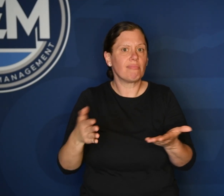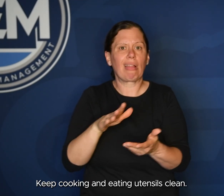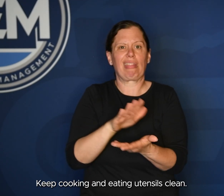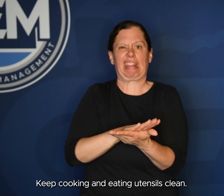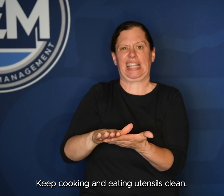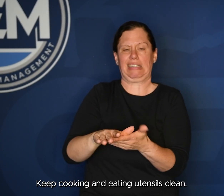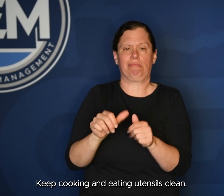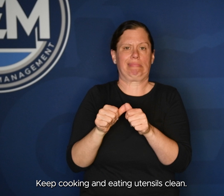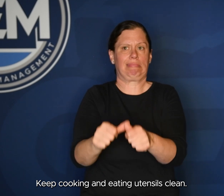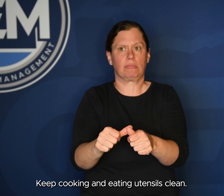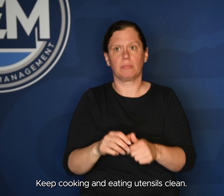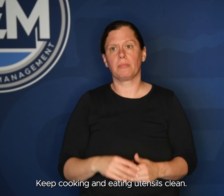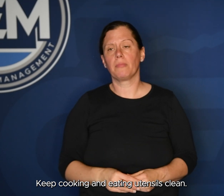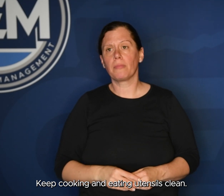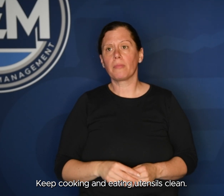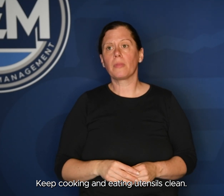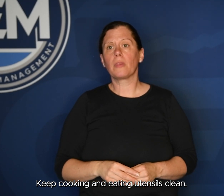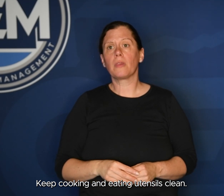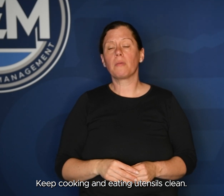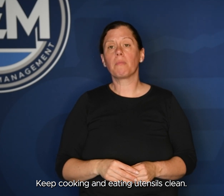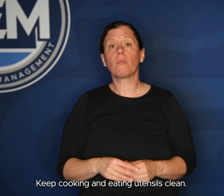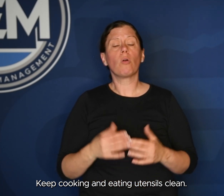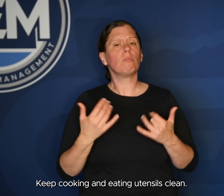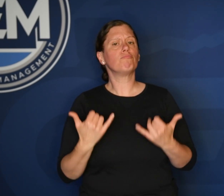Keep cooking and eating utensils clean.